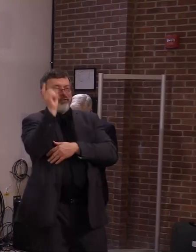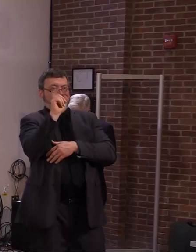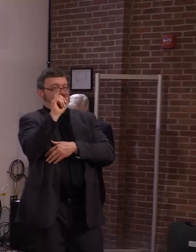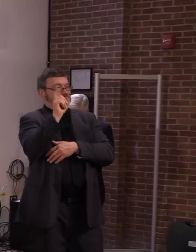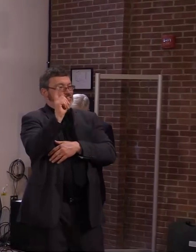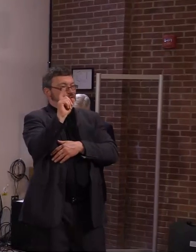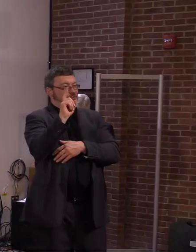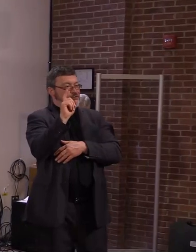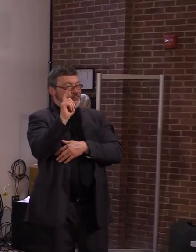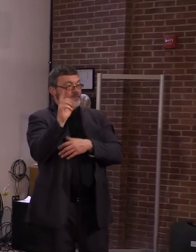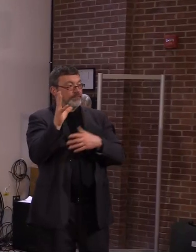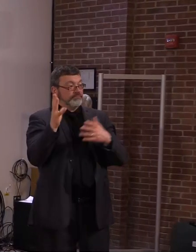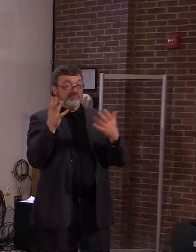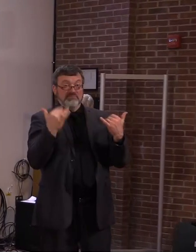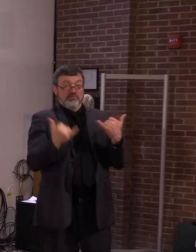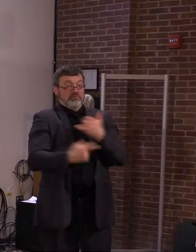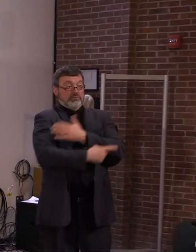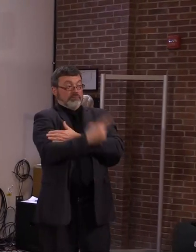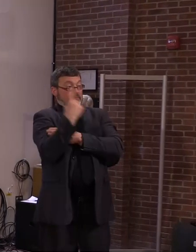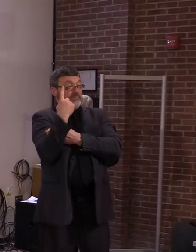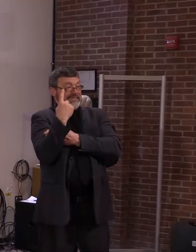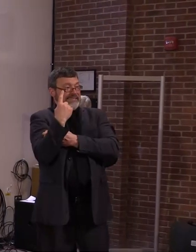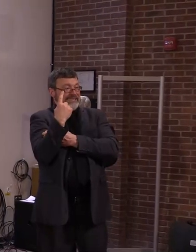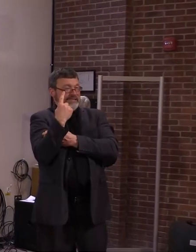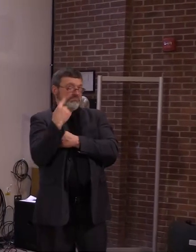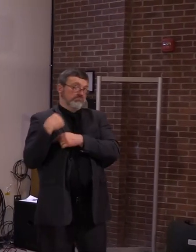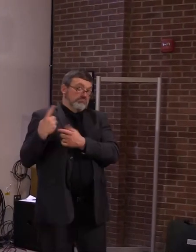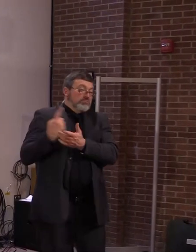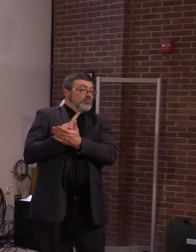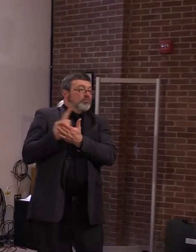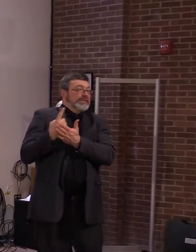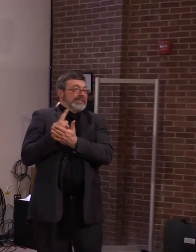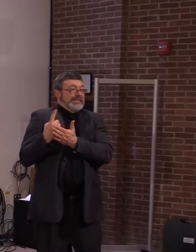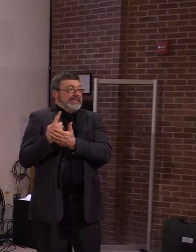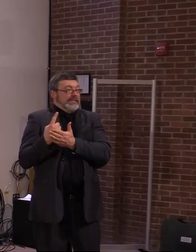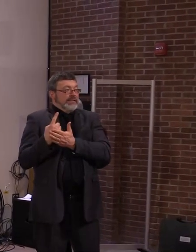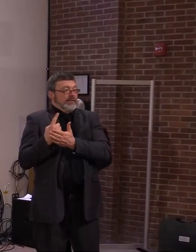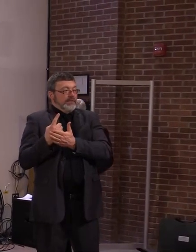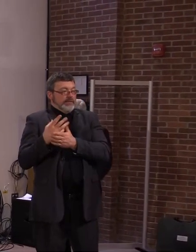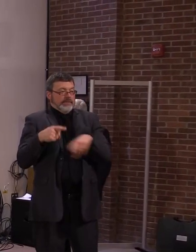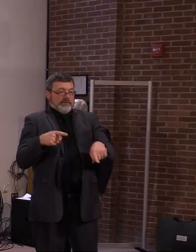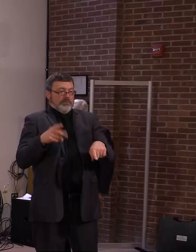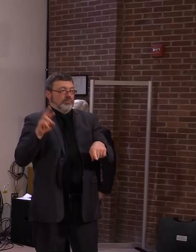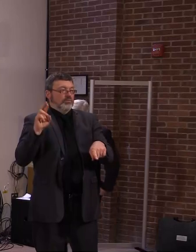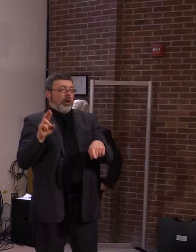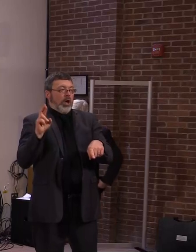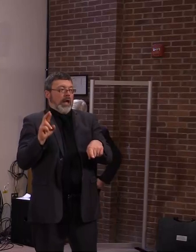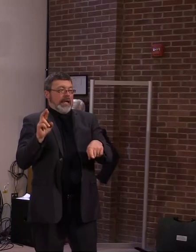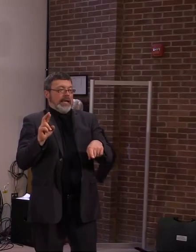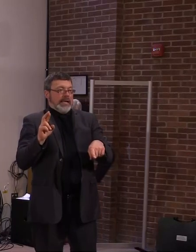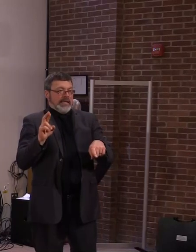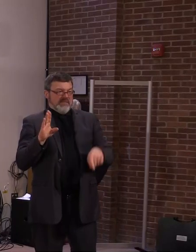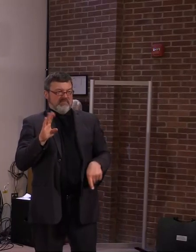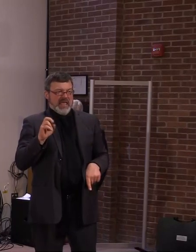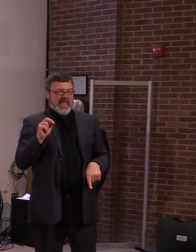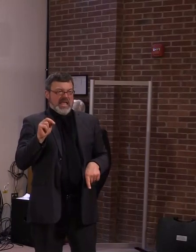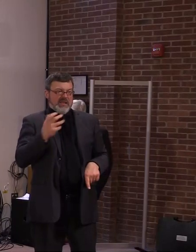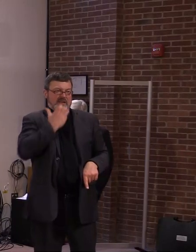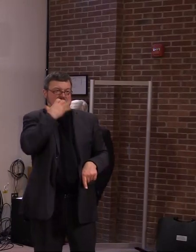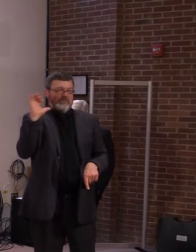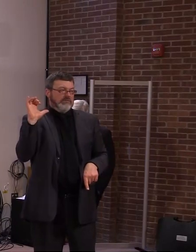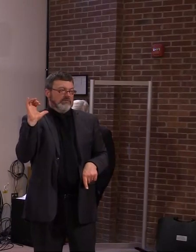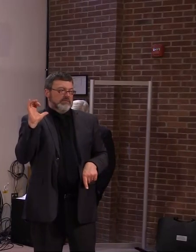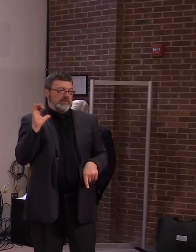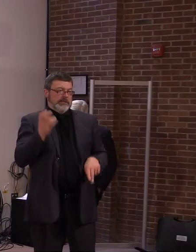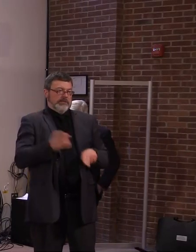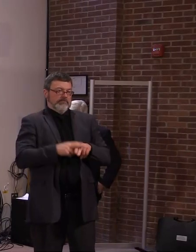seeing it we have over the last week or two in the Rutland-Bennington area. That's where our